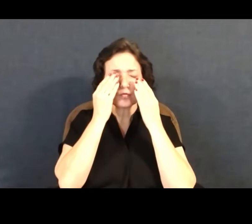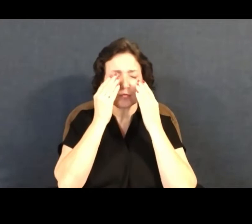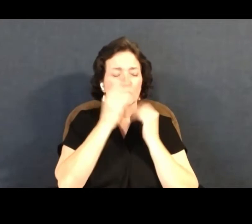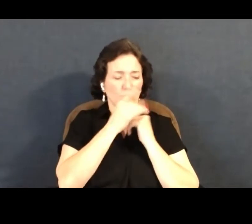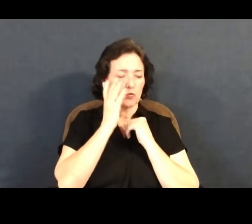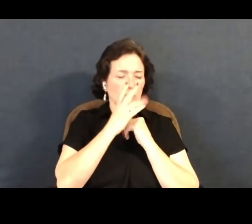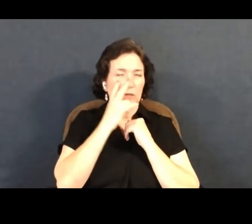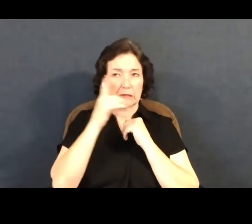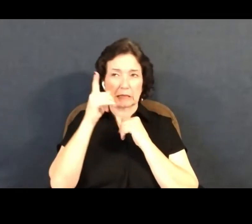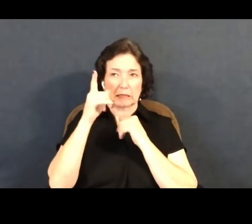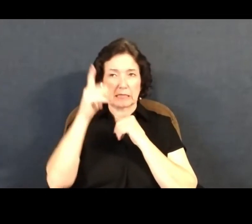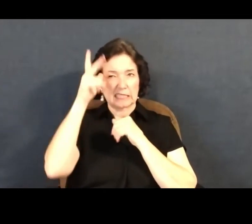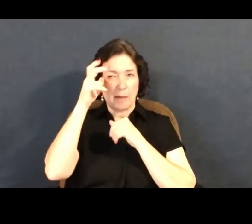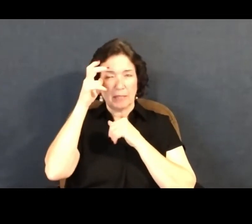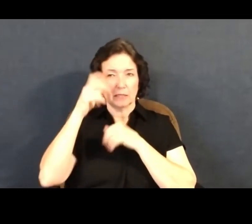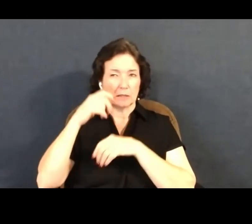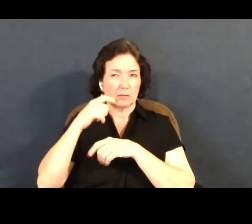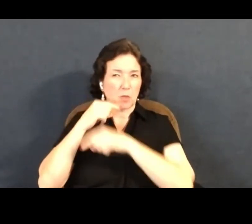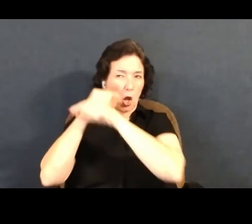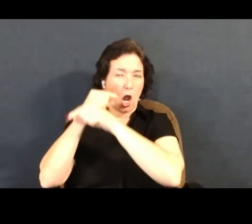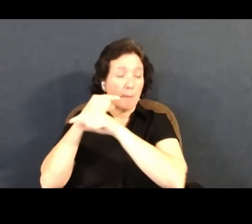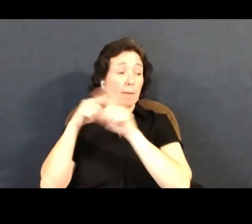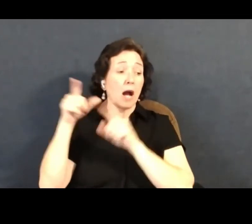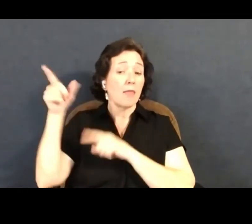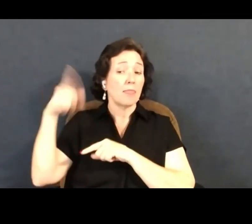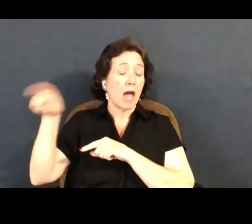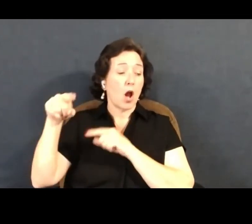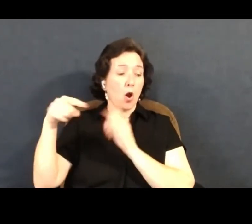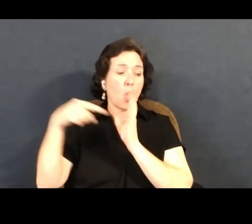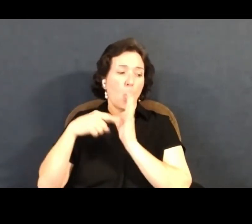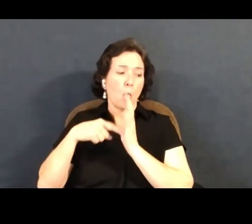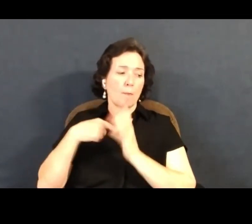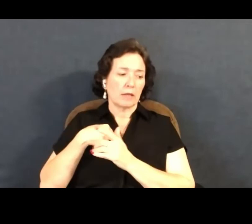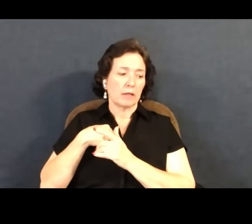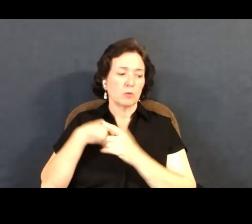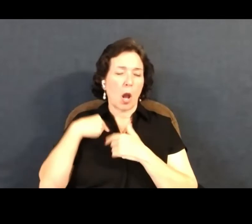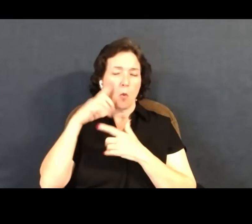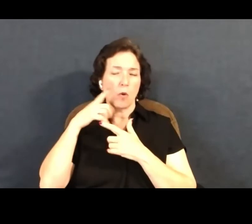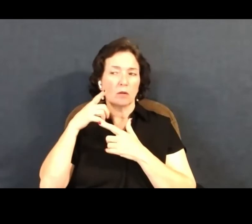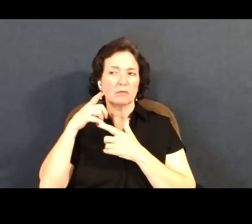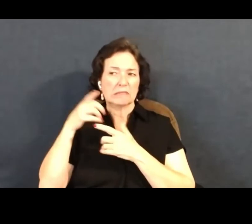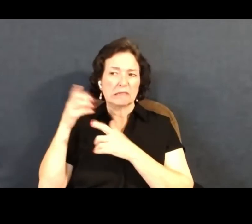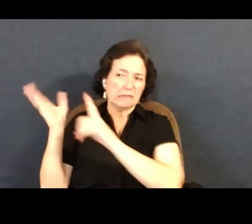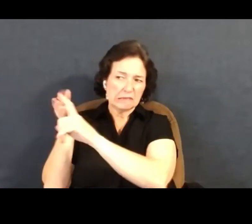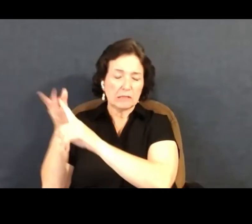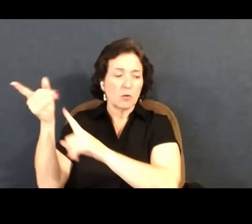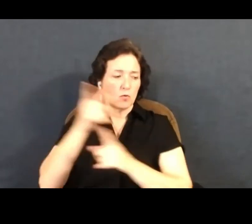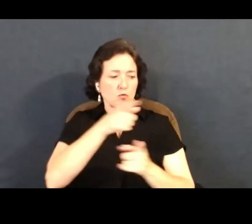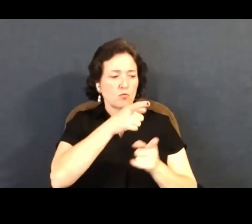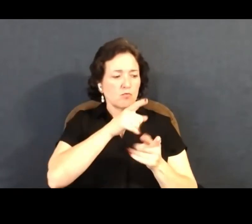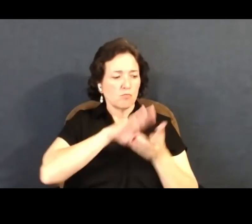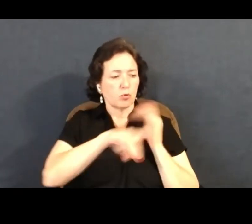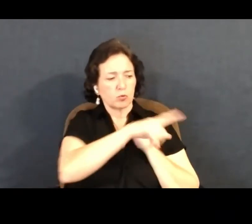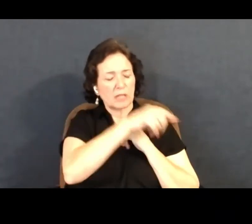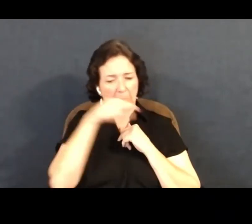is guarded by demons, but they all owe me a favour, and so I will get them to let you pass. I will have paid off my